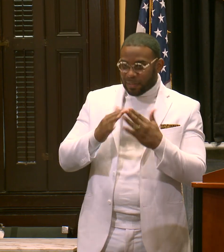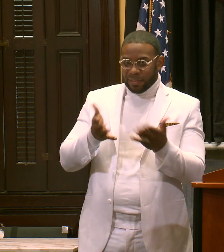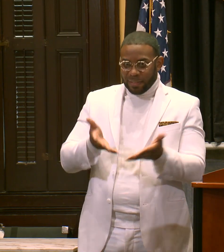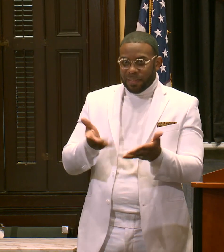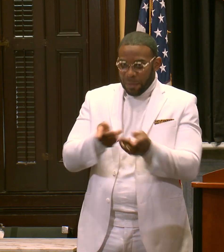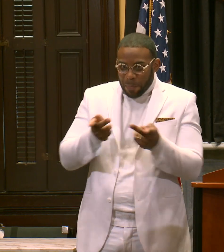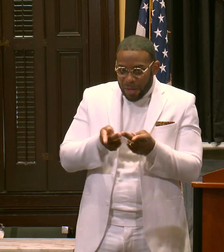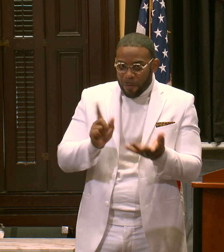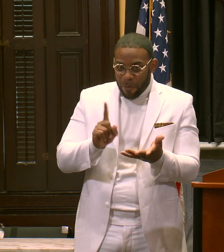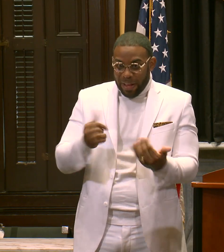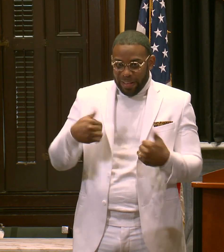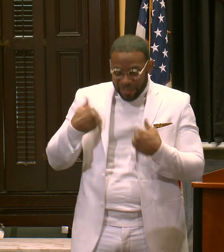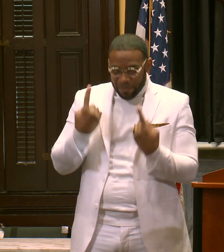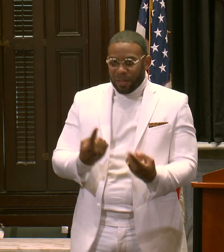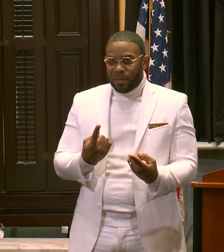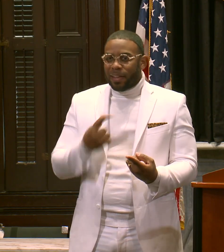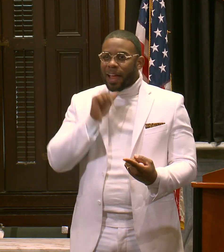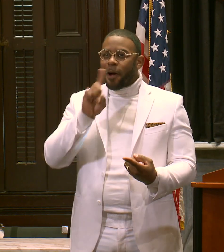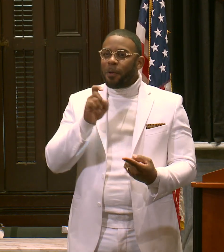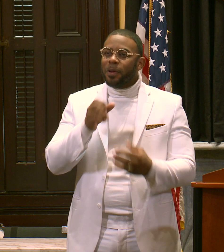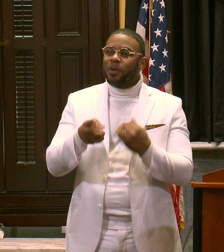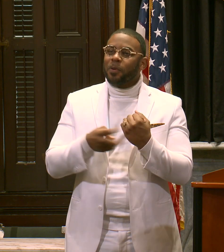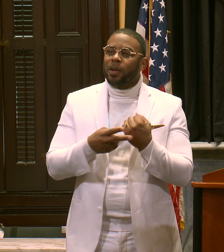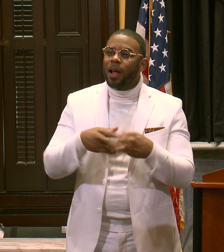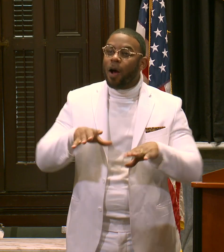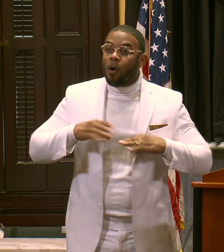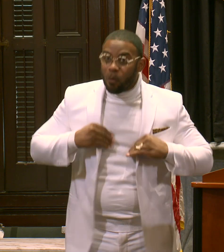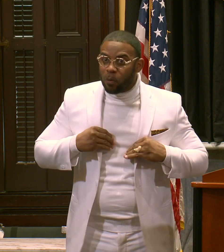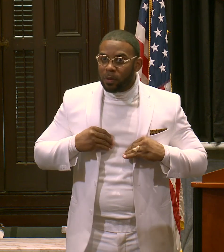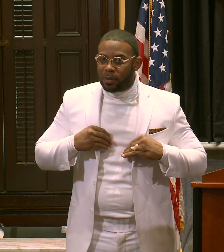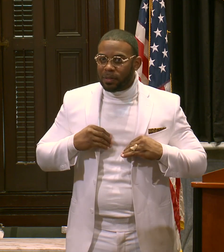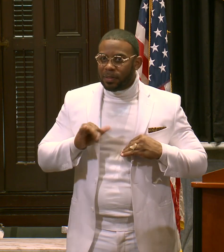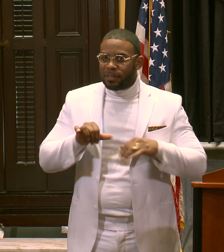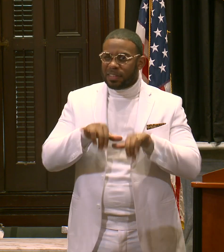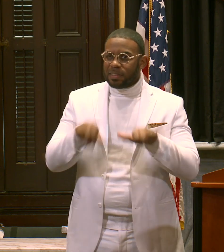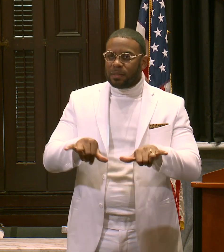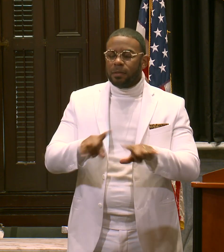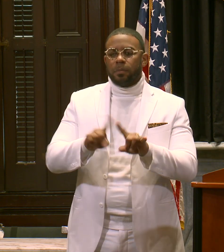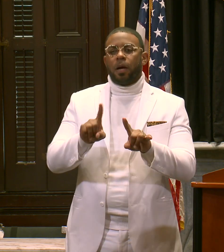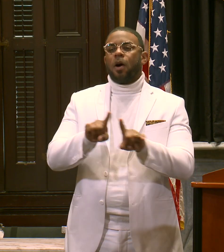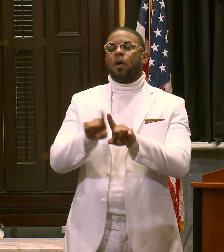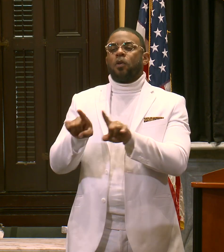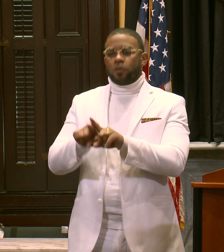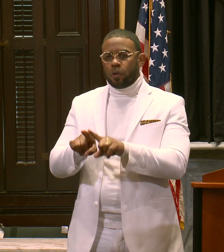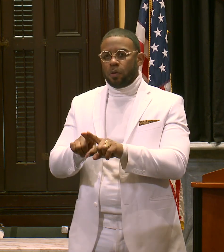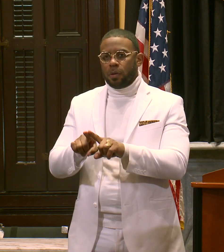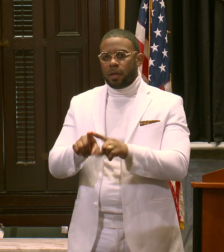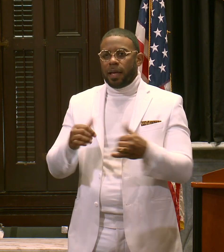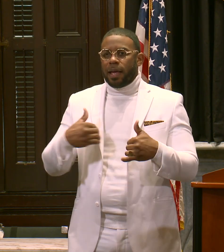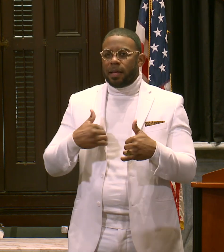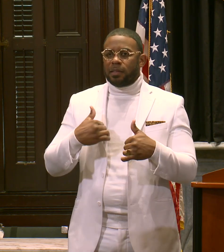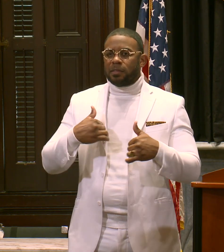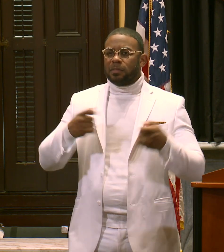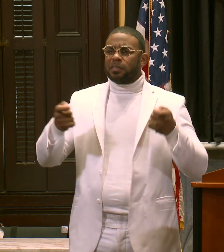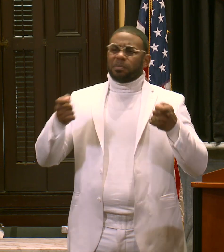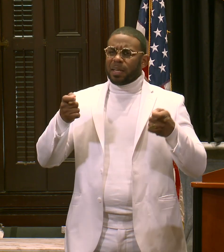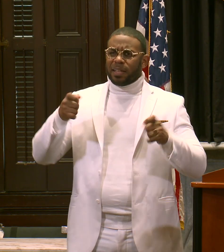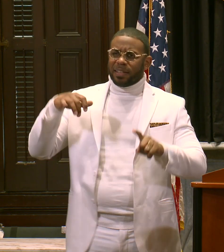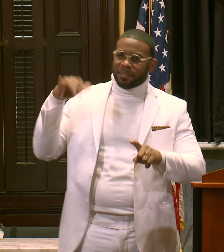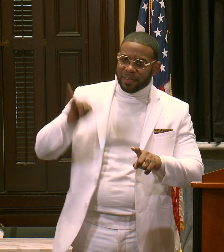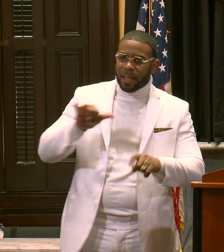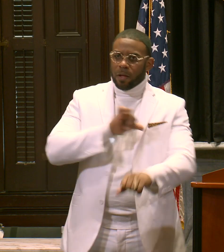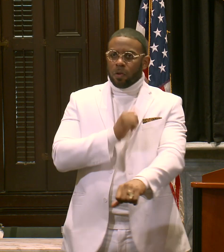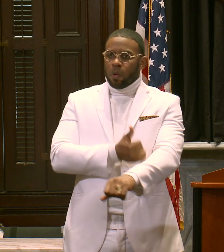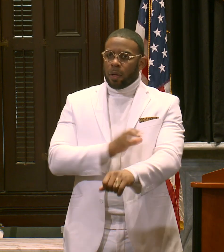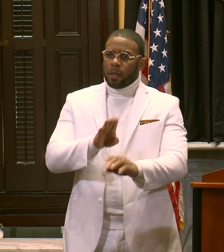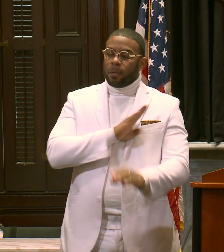the place where it has been, not only retains ownership of the system, but also has the command of that